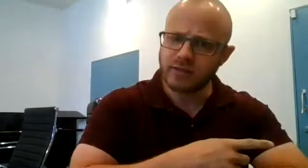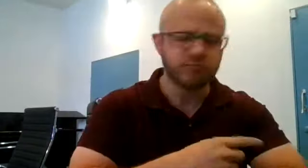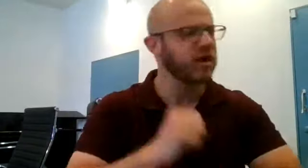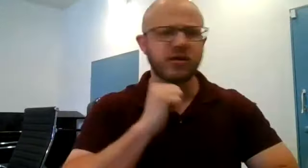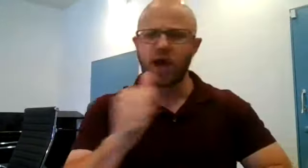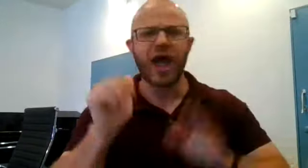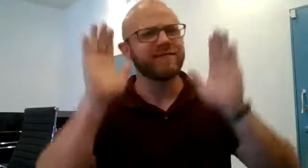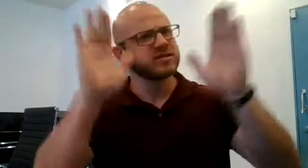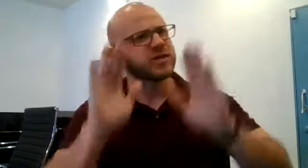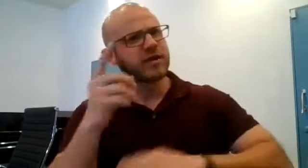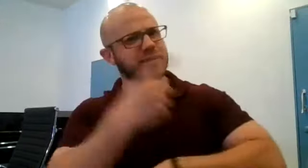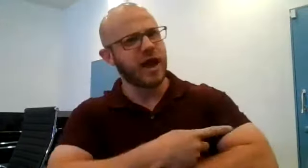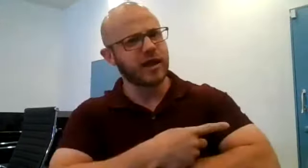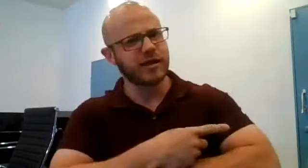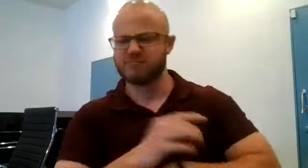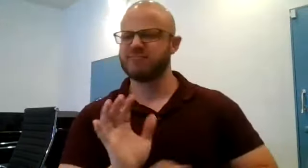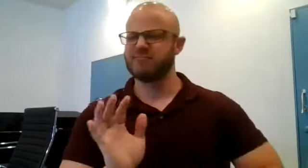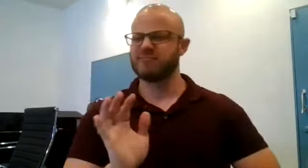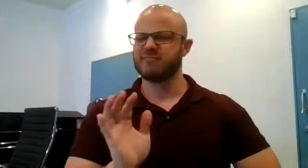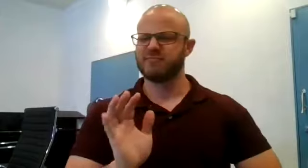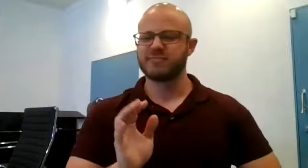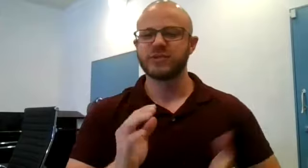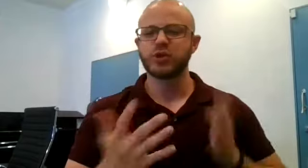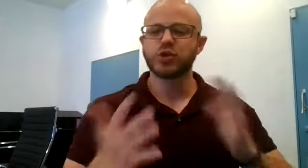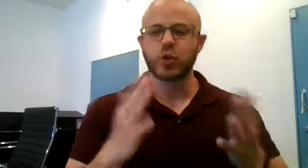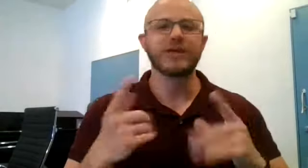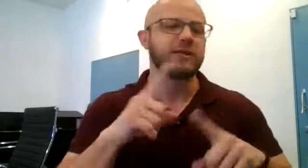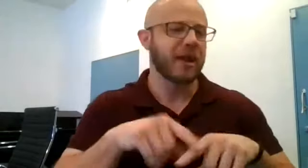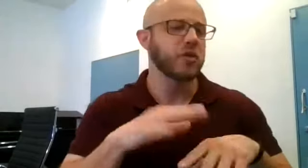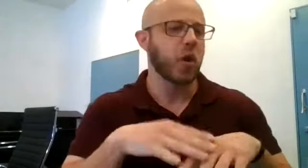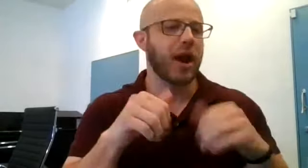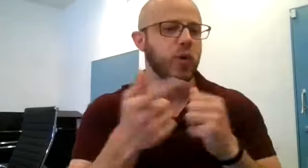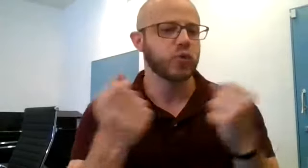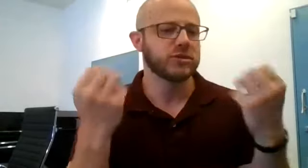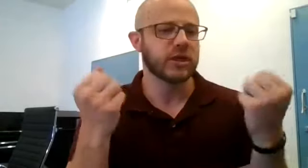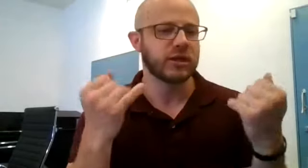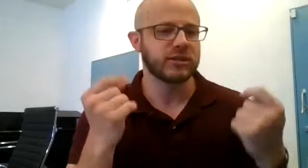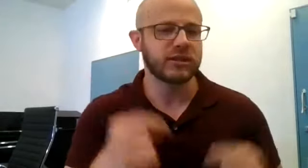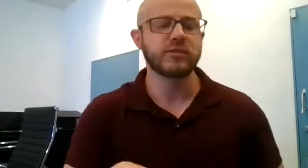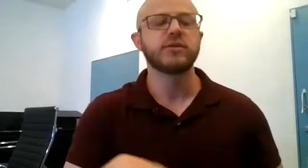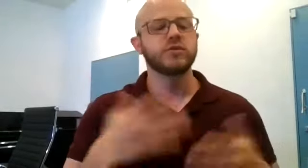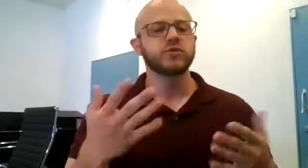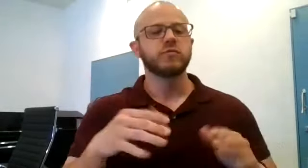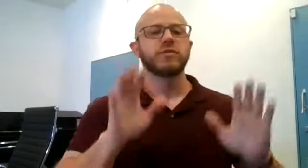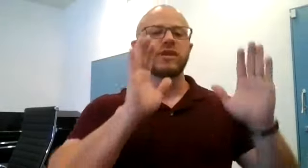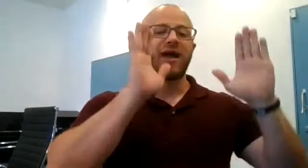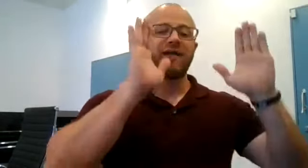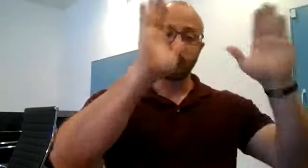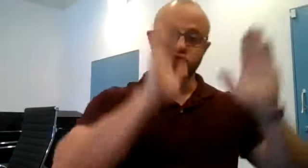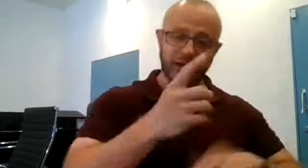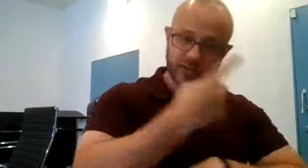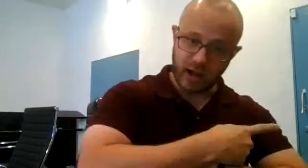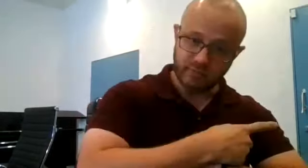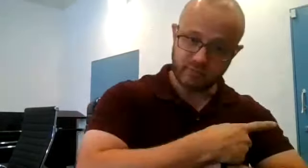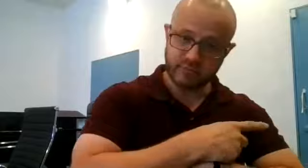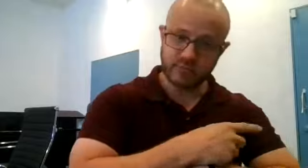Great day, not Sunday day. That doesn't make sense. So really, again, it depends on your sentence. Have a great